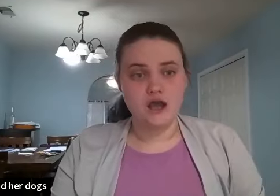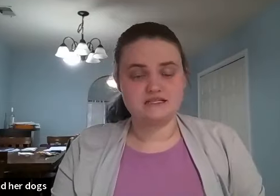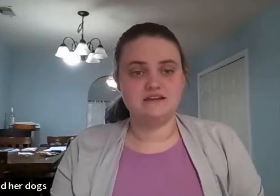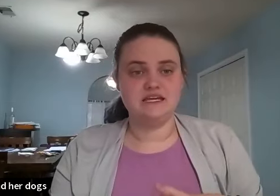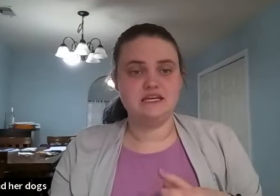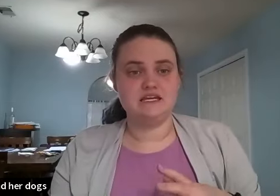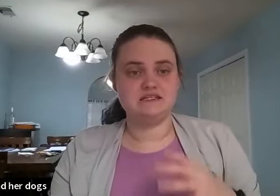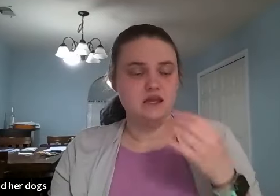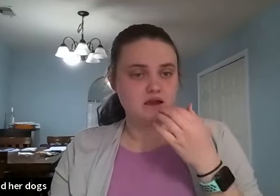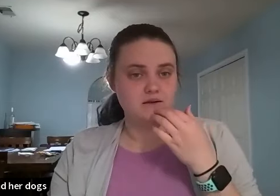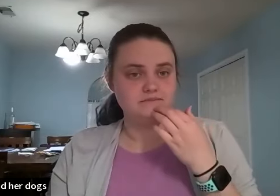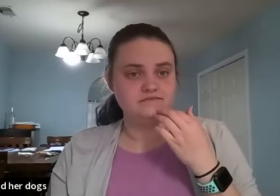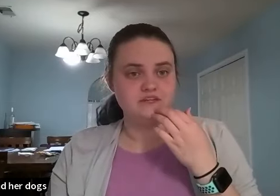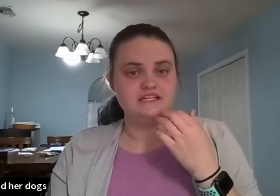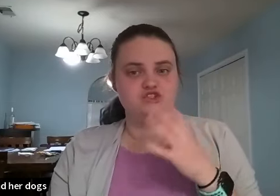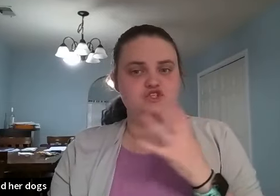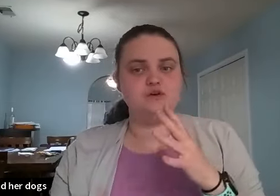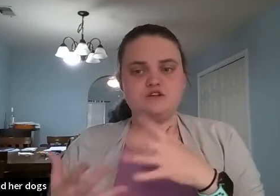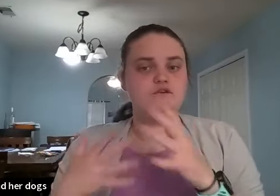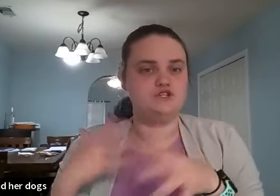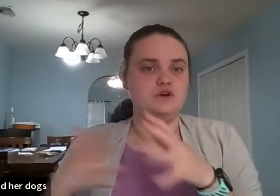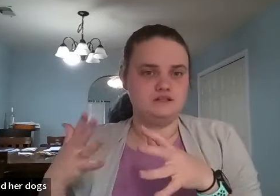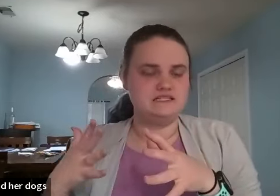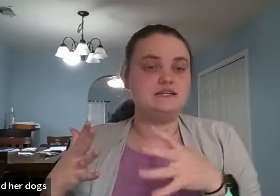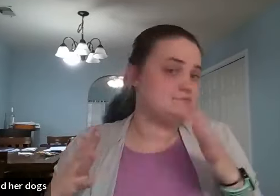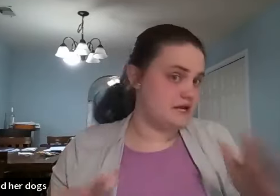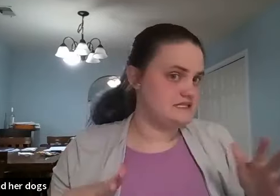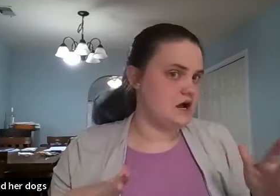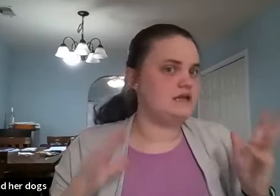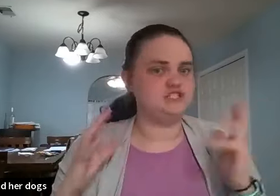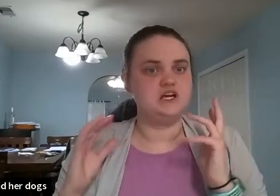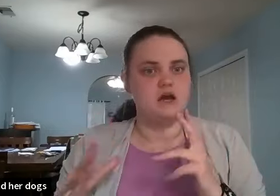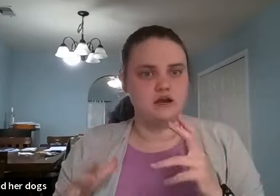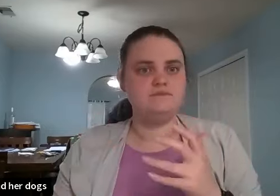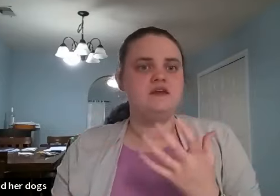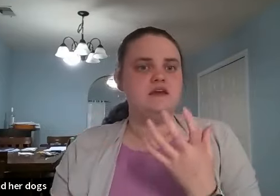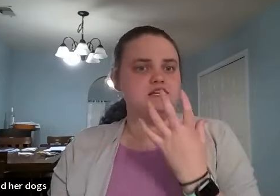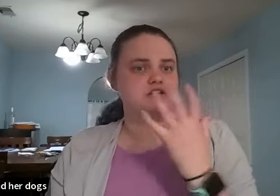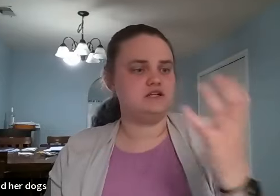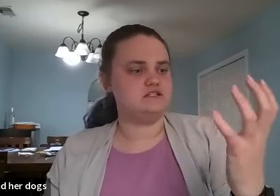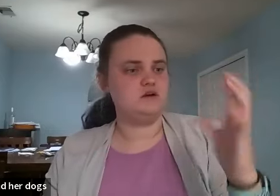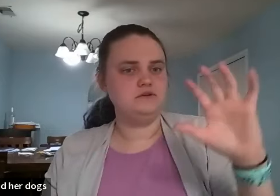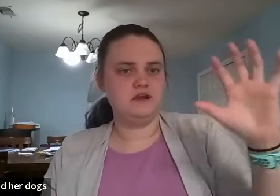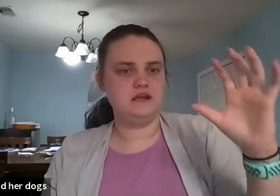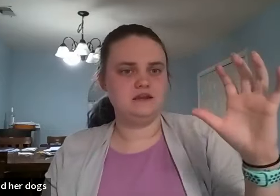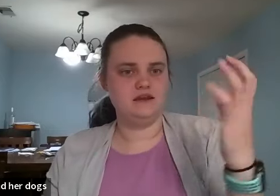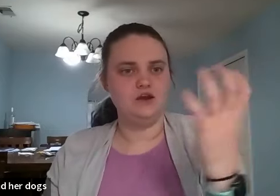hot, like it is a, like it's over too cooked. It's not spicy hot, it's just hot, hot. Is you're gonna start with your hand kind of